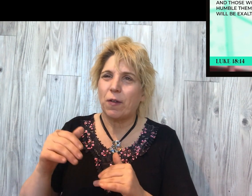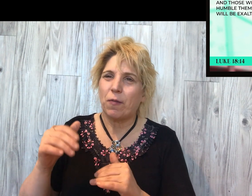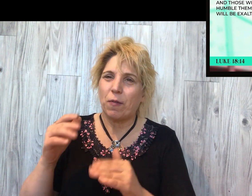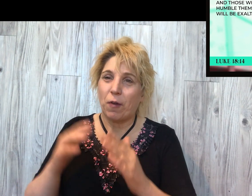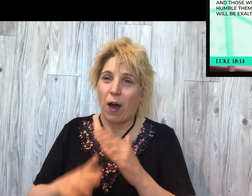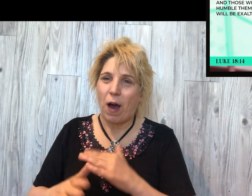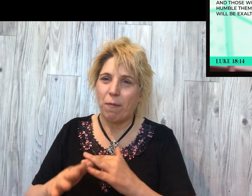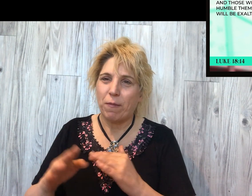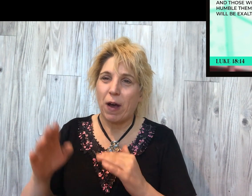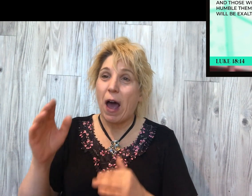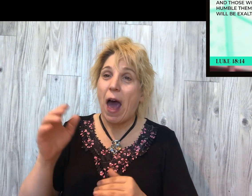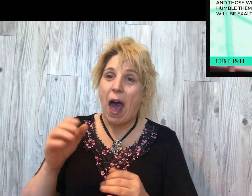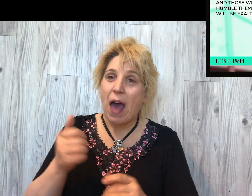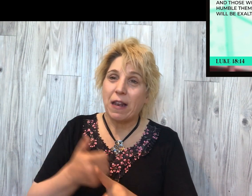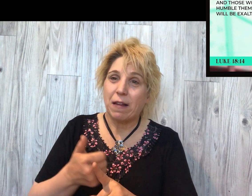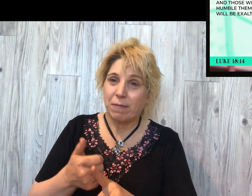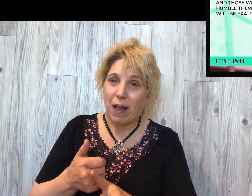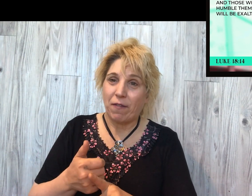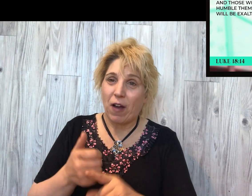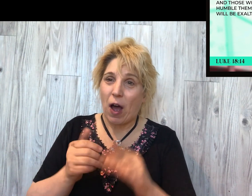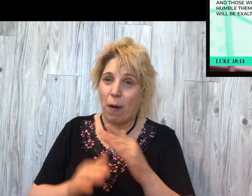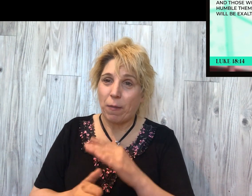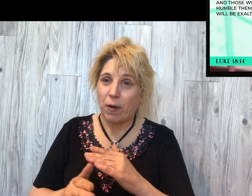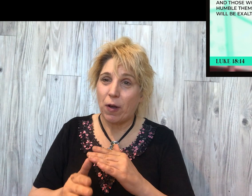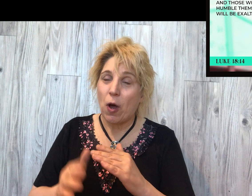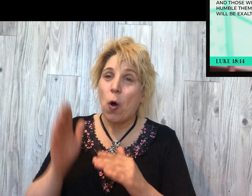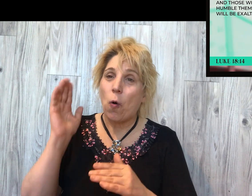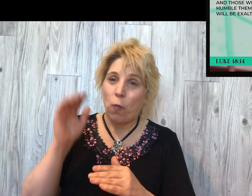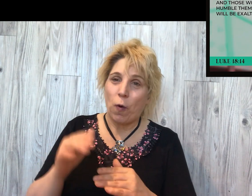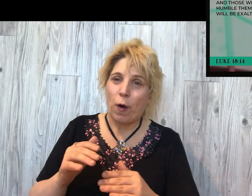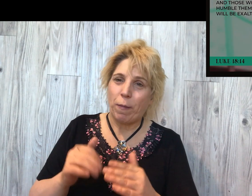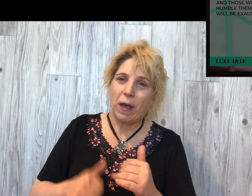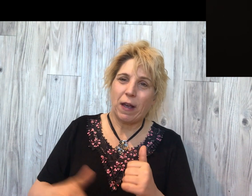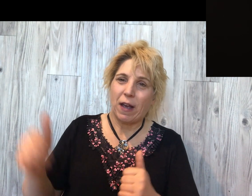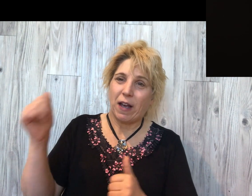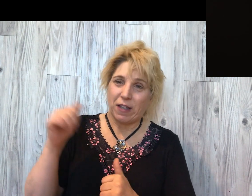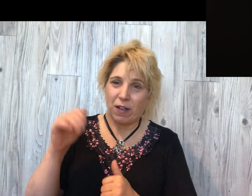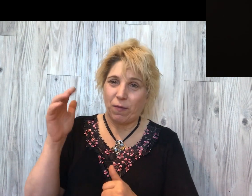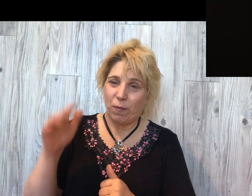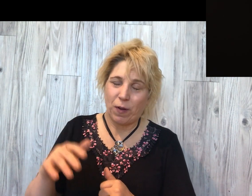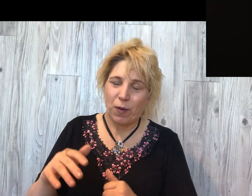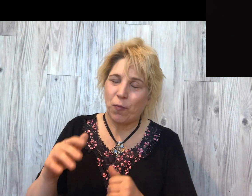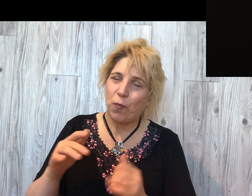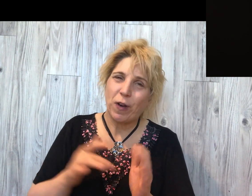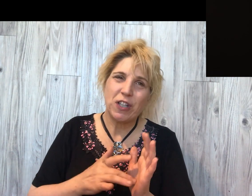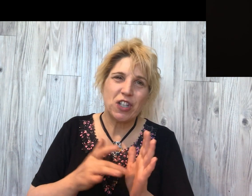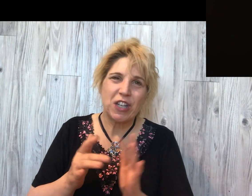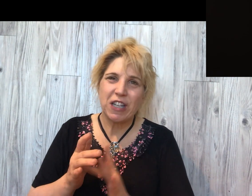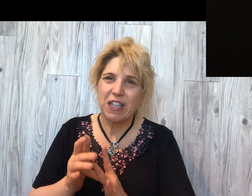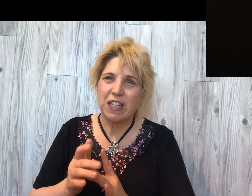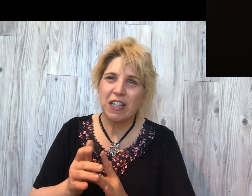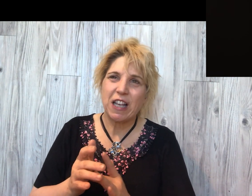humbled, and those who humble themselves will be exalted. When Jesus says, I tell you,